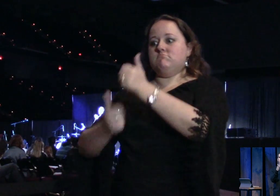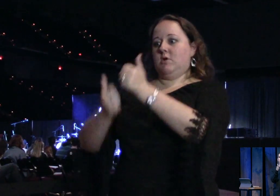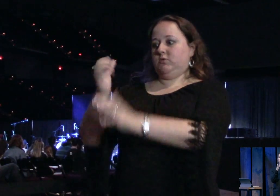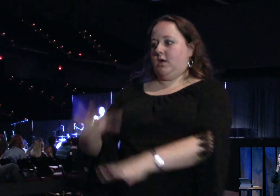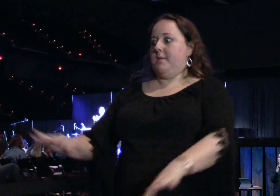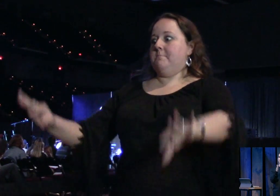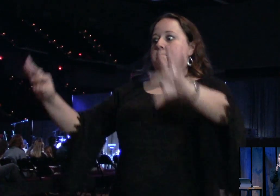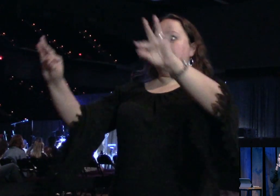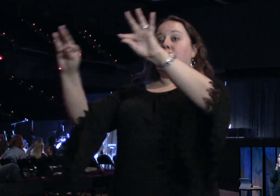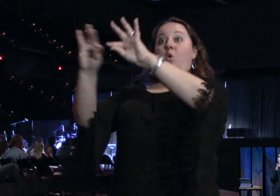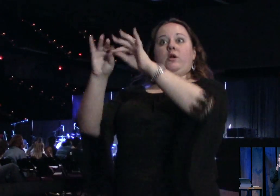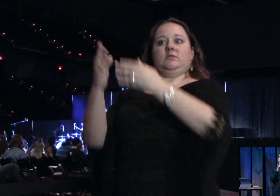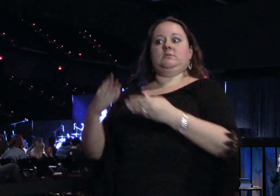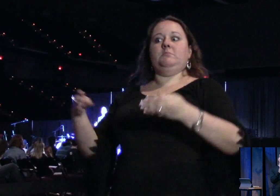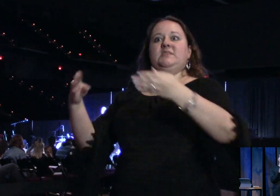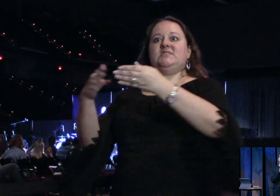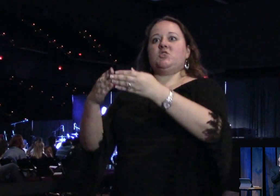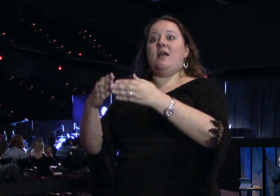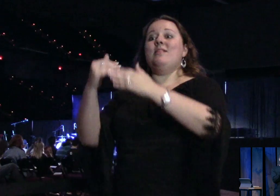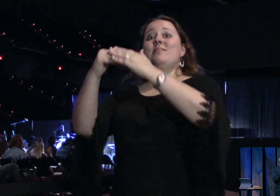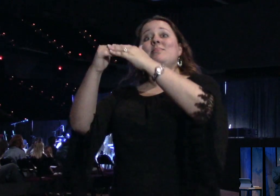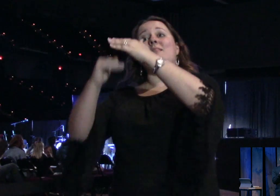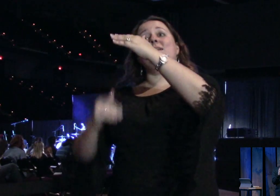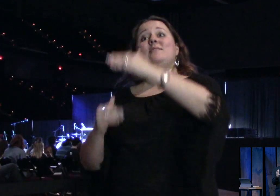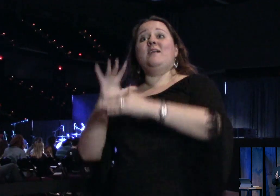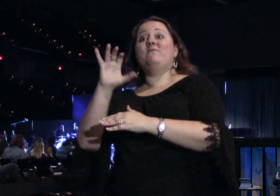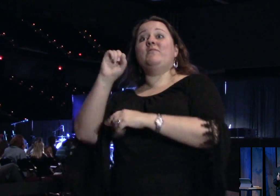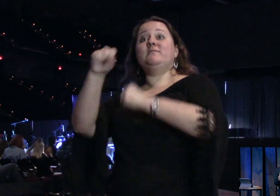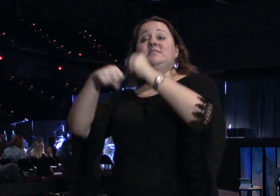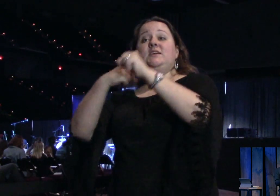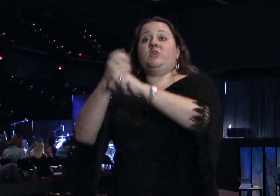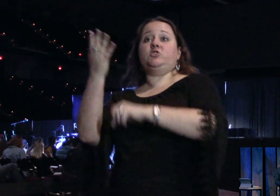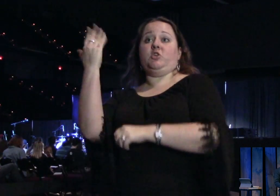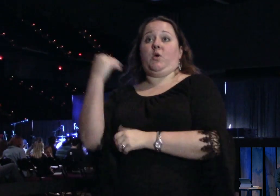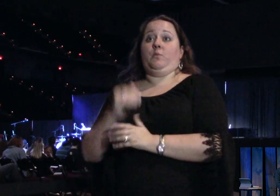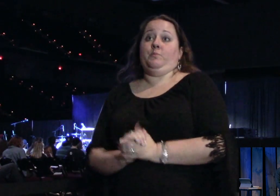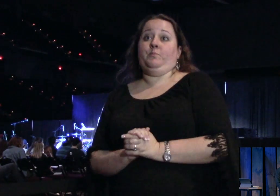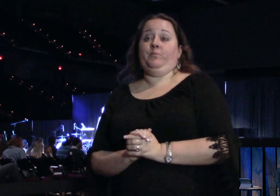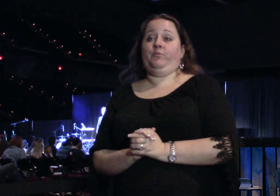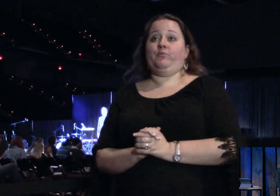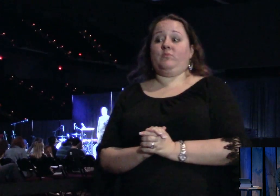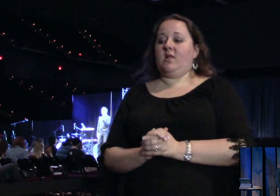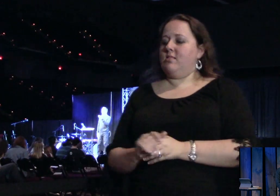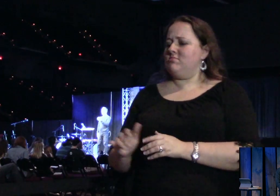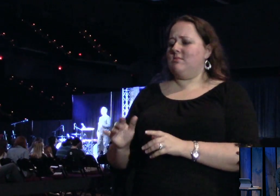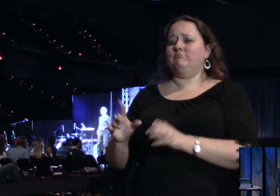most important position in our country less than 50 years ago.